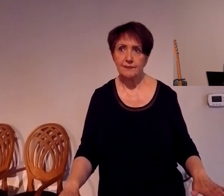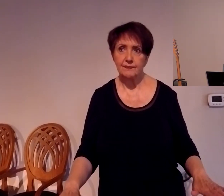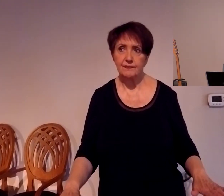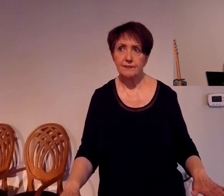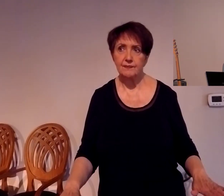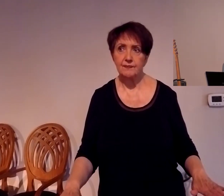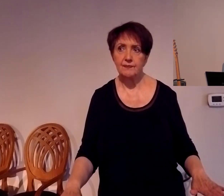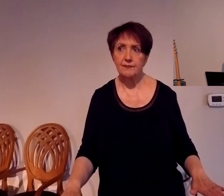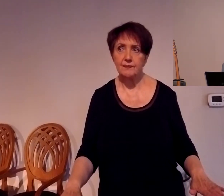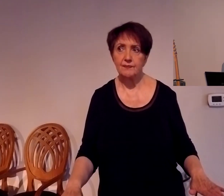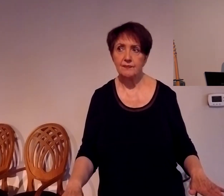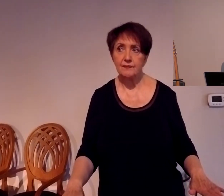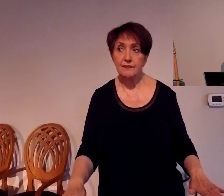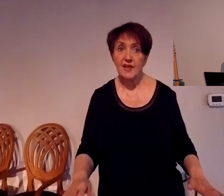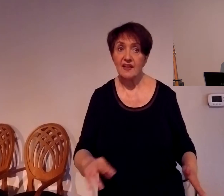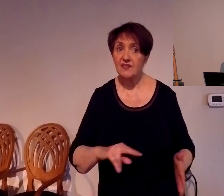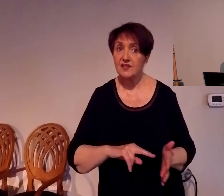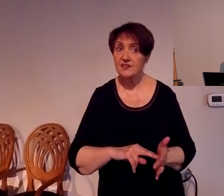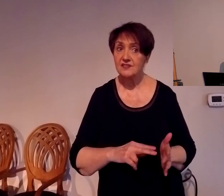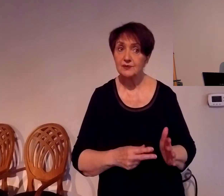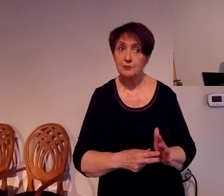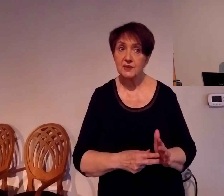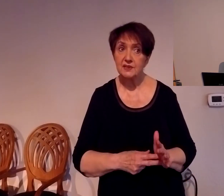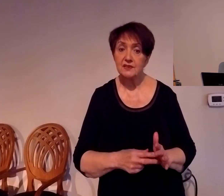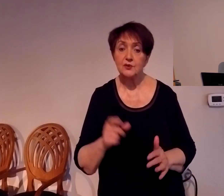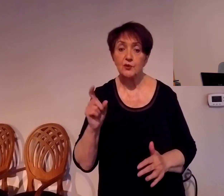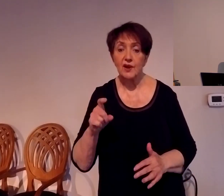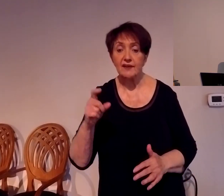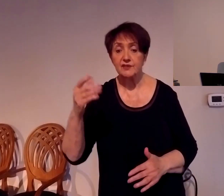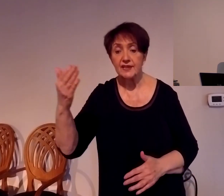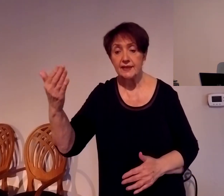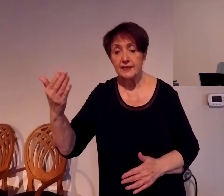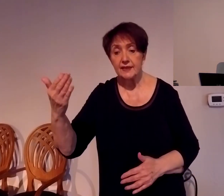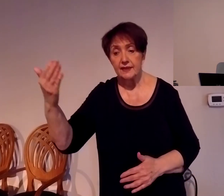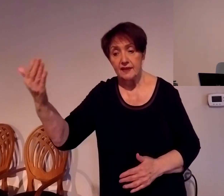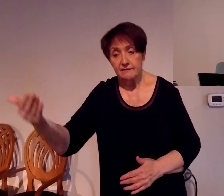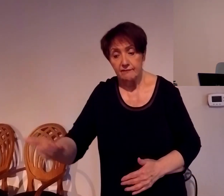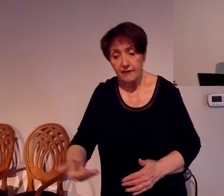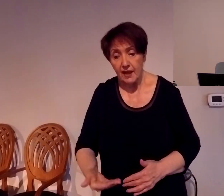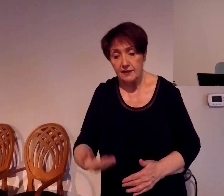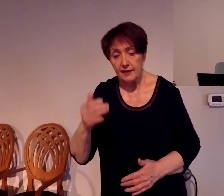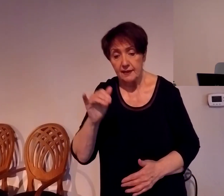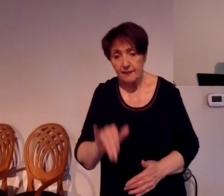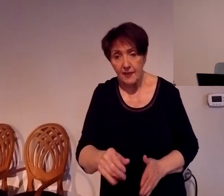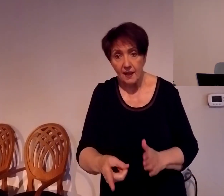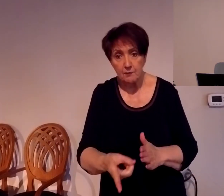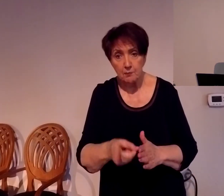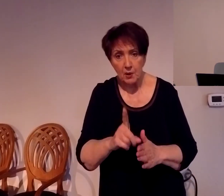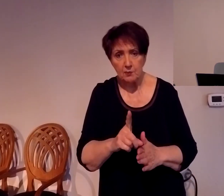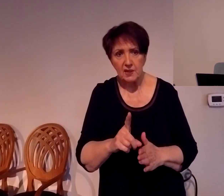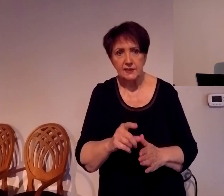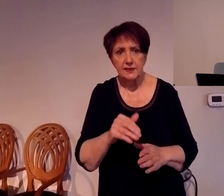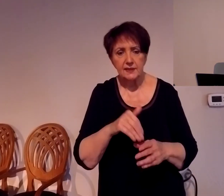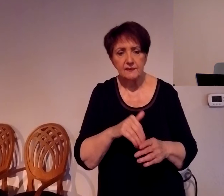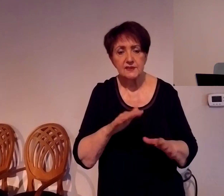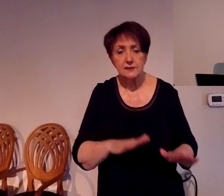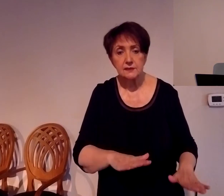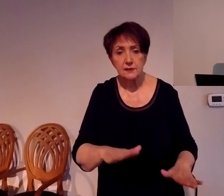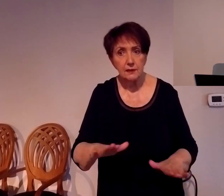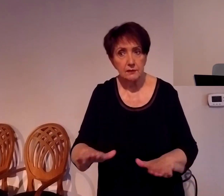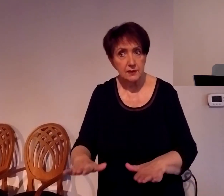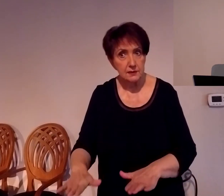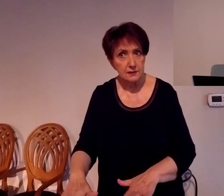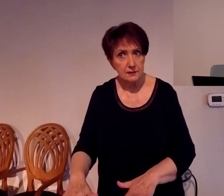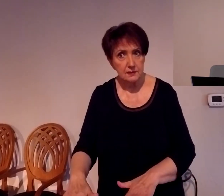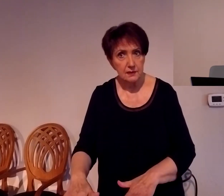Now, it doesn't mean that we have to invite it forth in that particular moment while we're in the stillness and